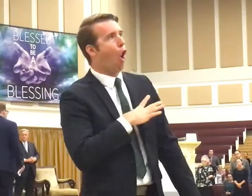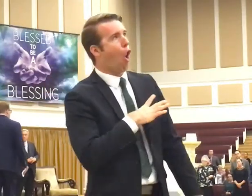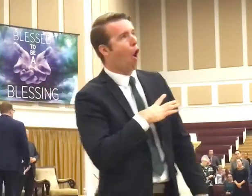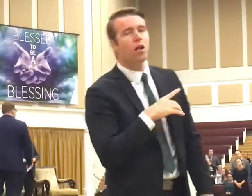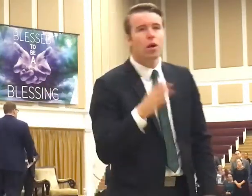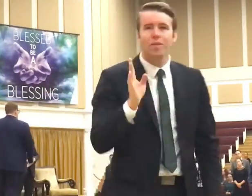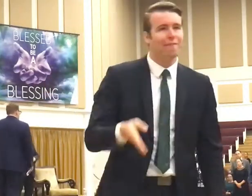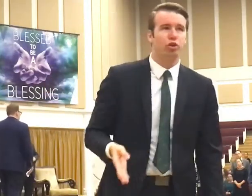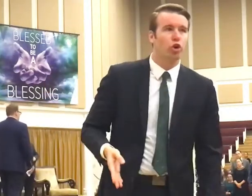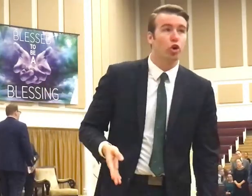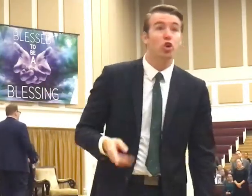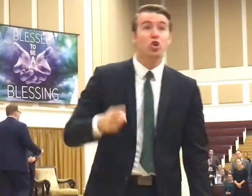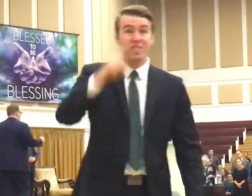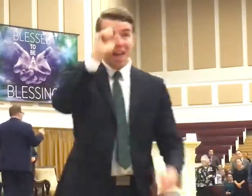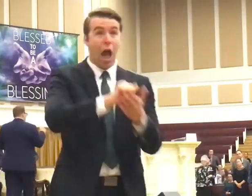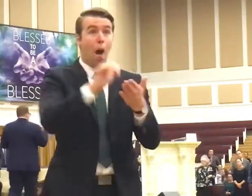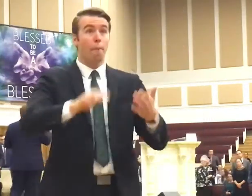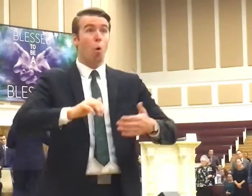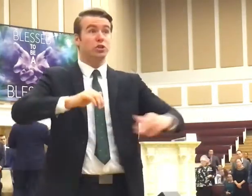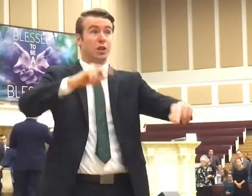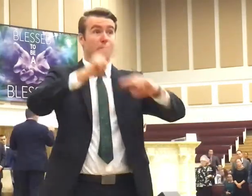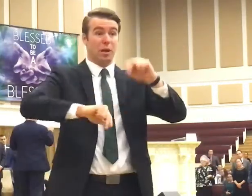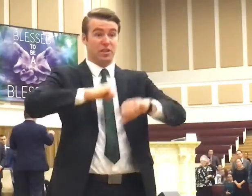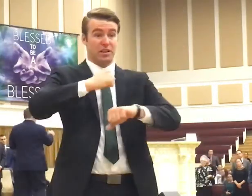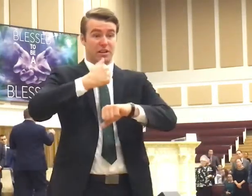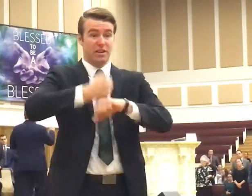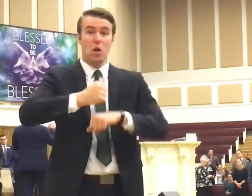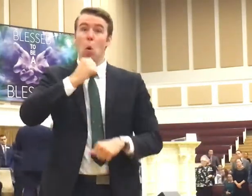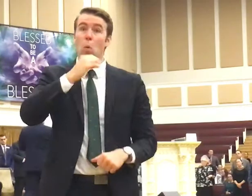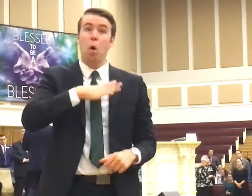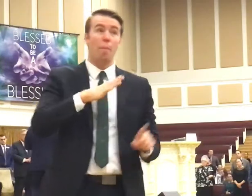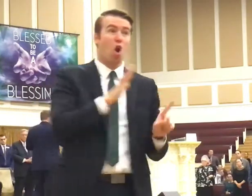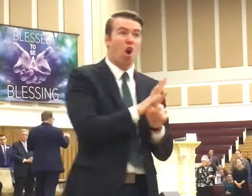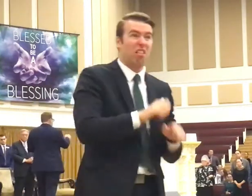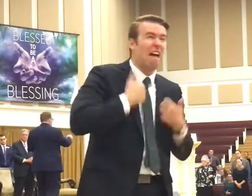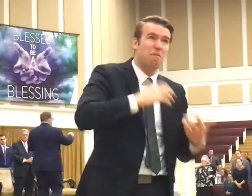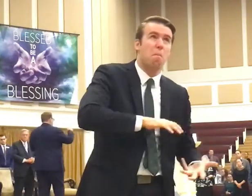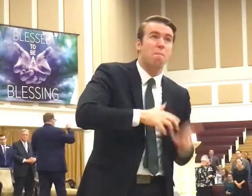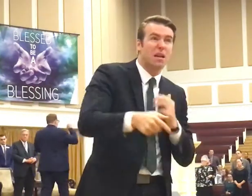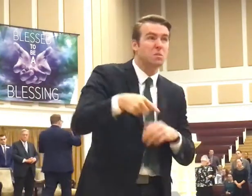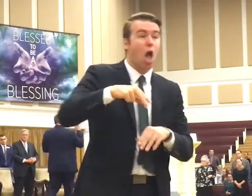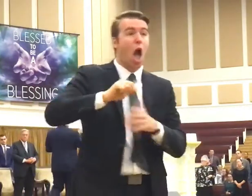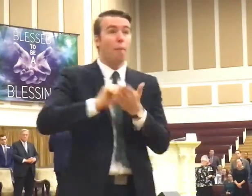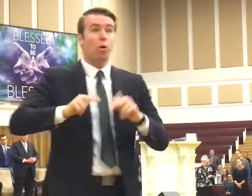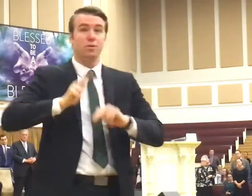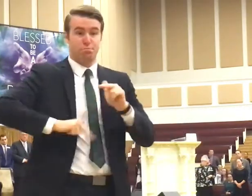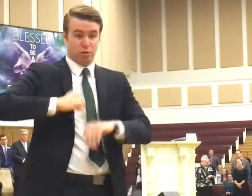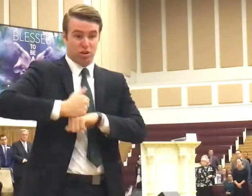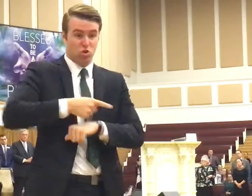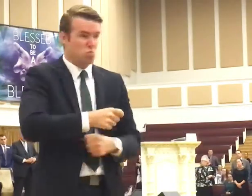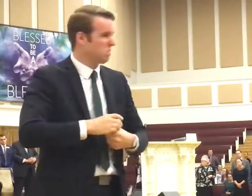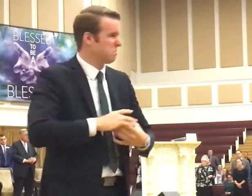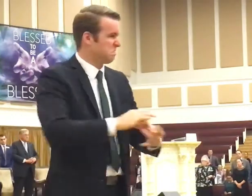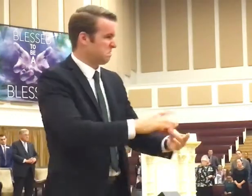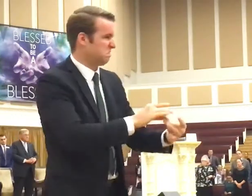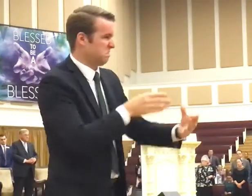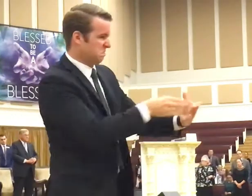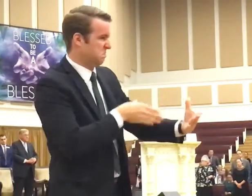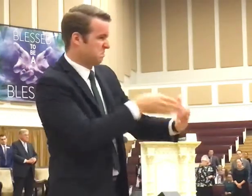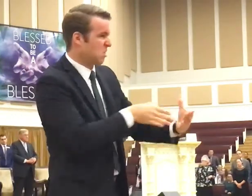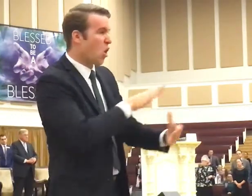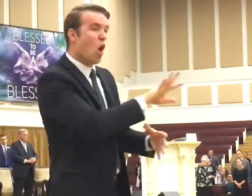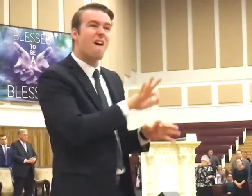clinic, screaming at that young broken woman whose life is messed up and she don't have any answers and her family struck out